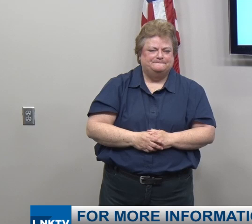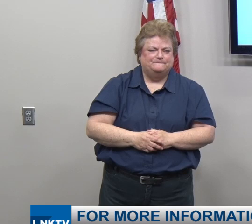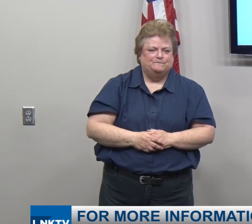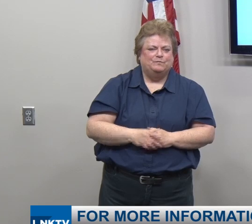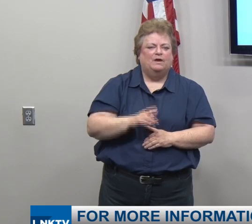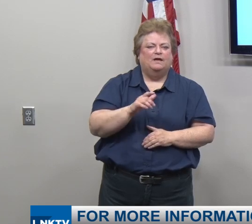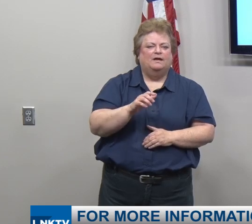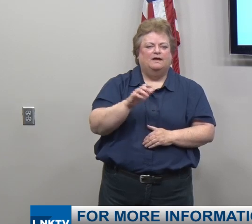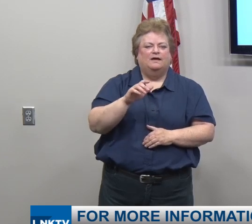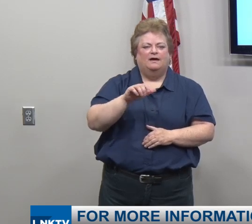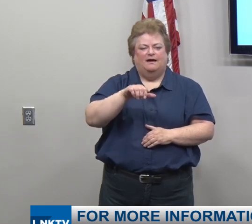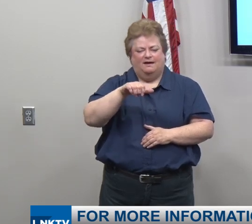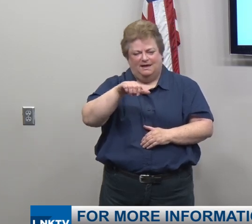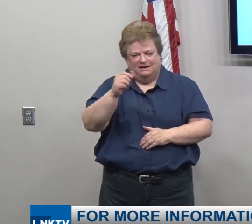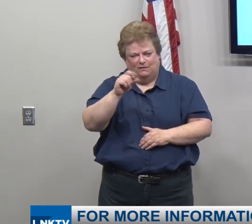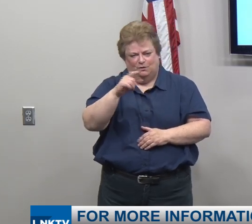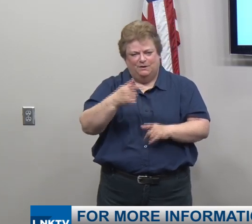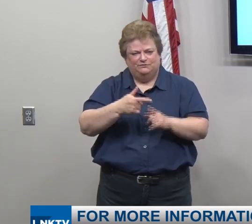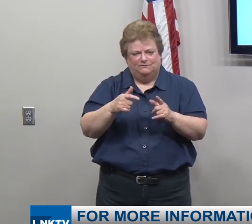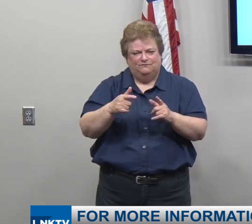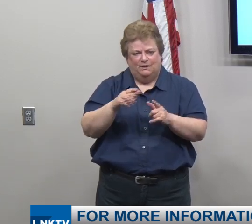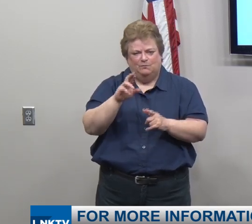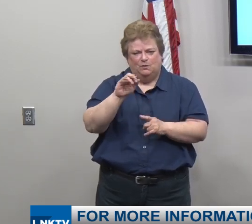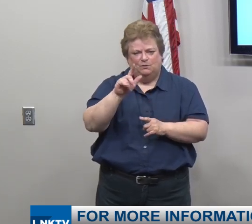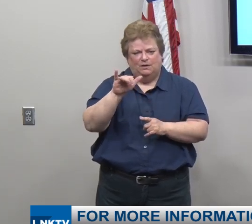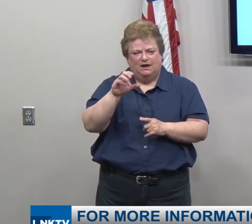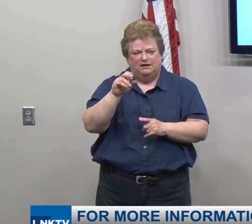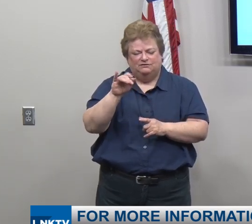Great. Another follow-up.